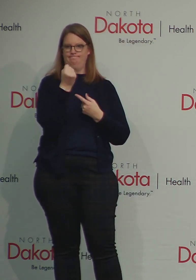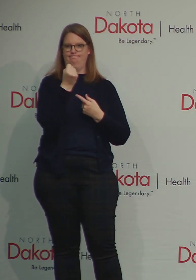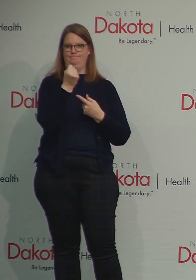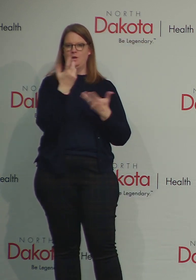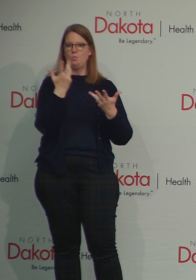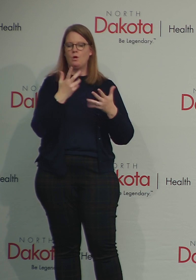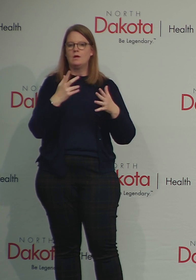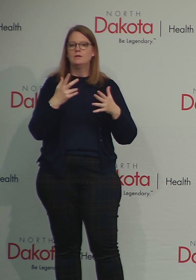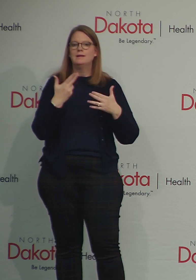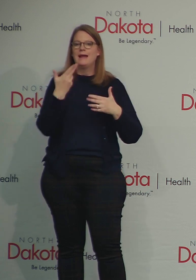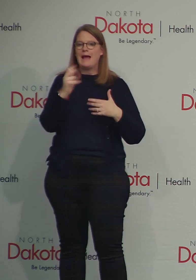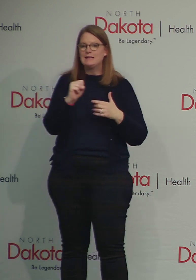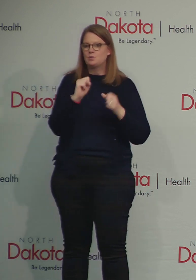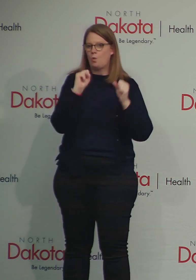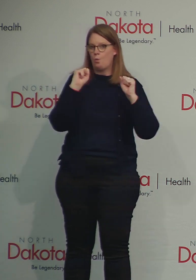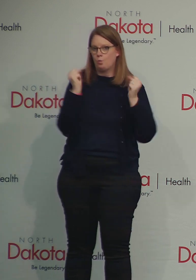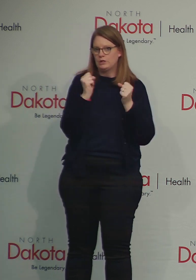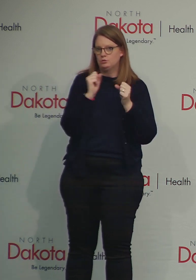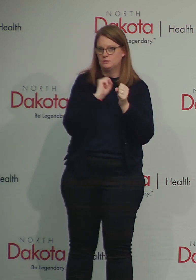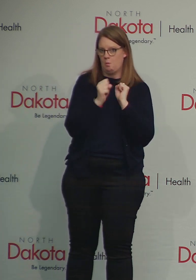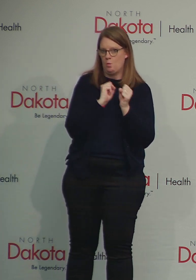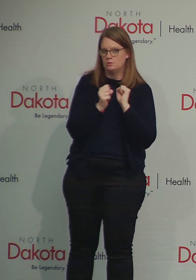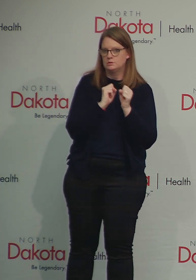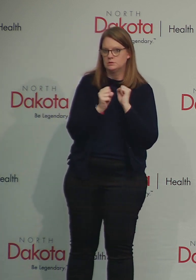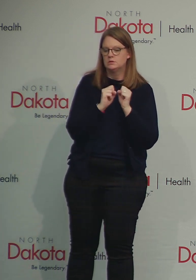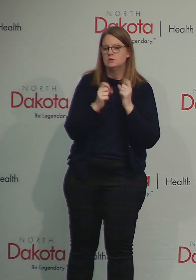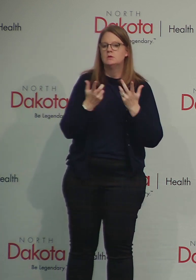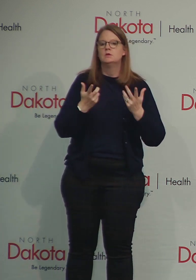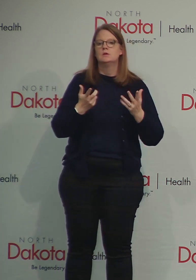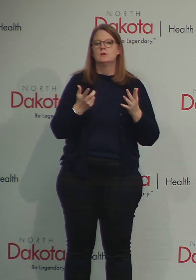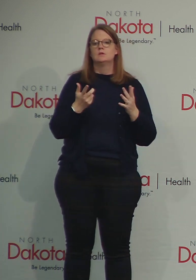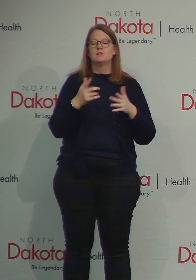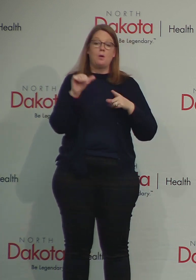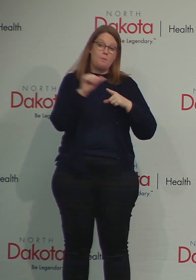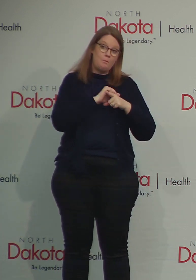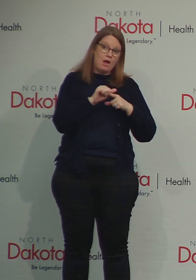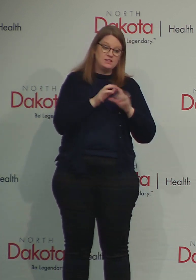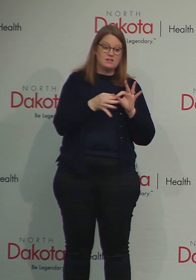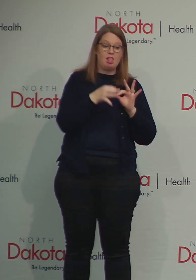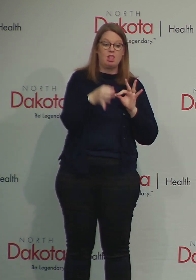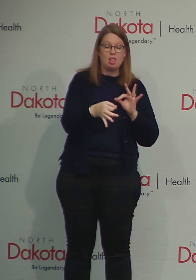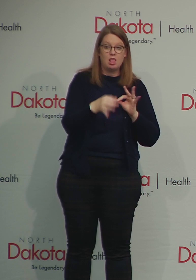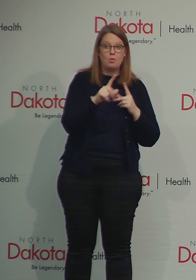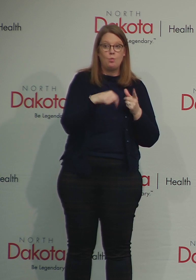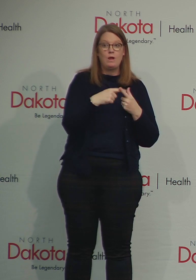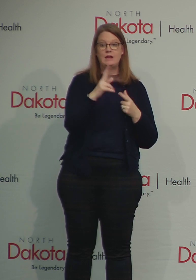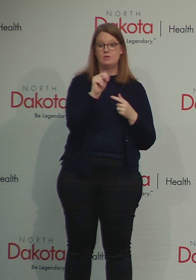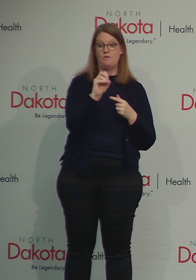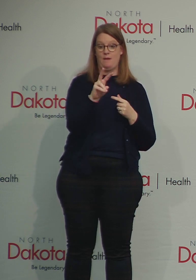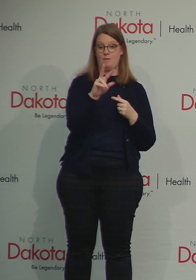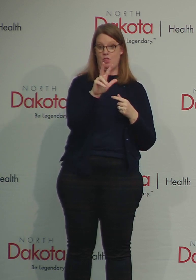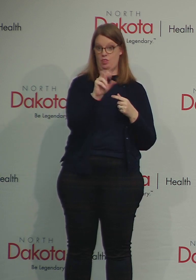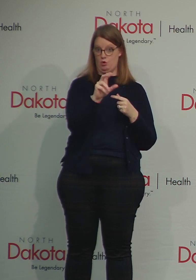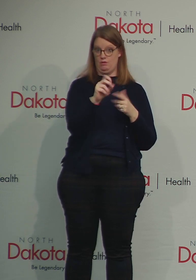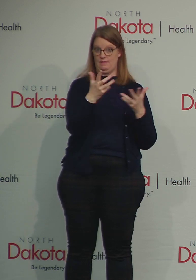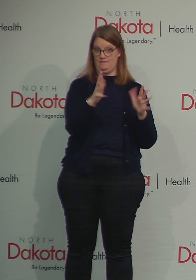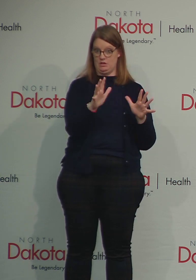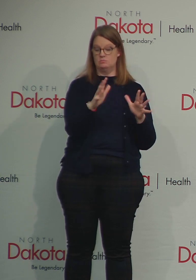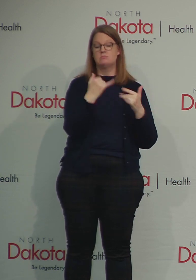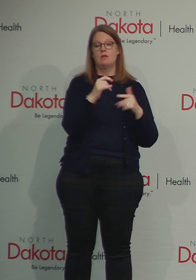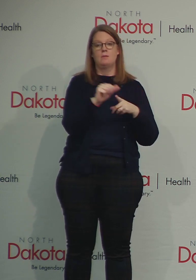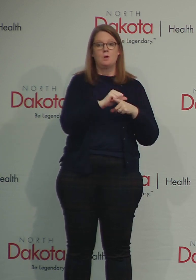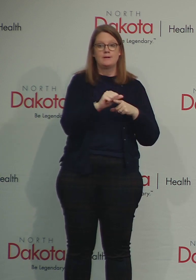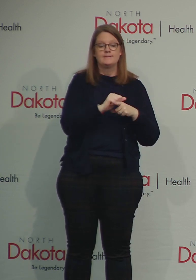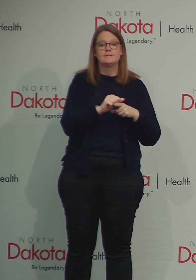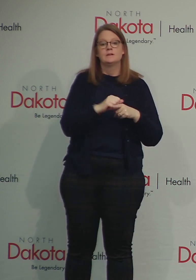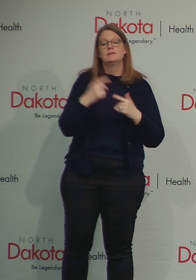in high school winter sports. We deferred practice to beginning on November 30th, which it did. We